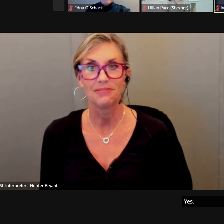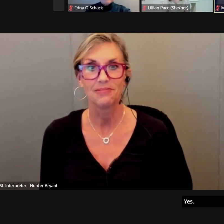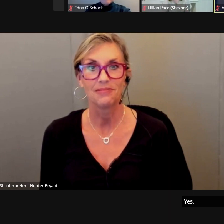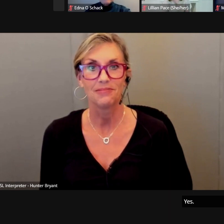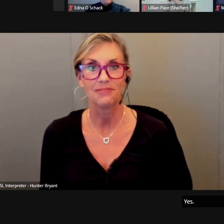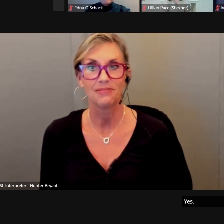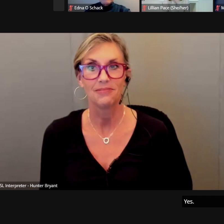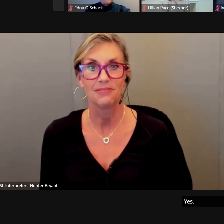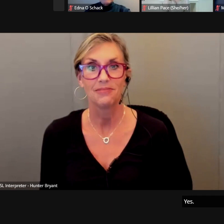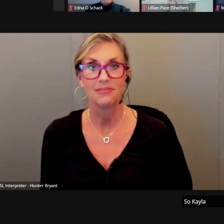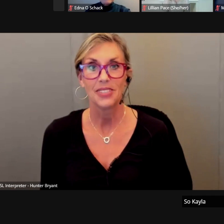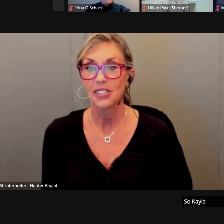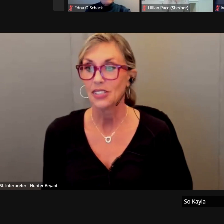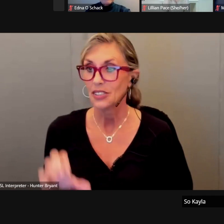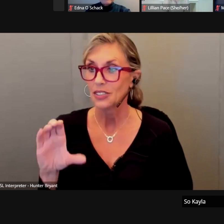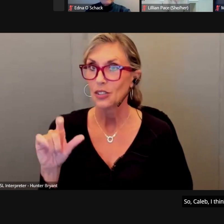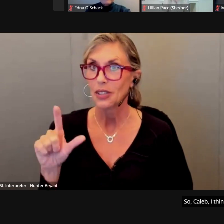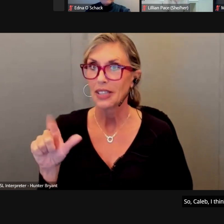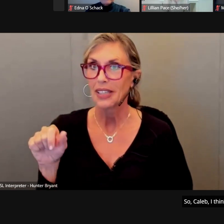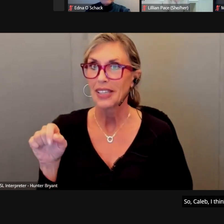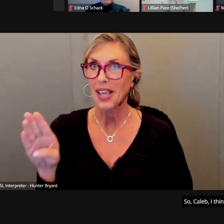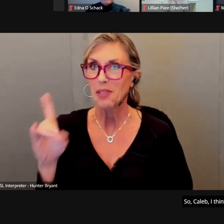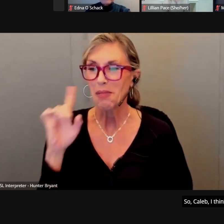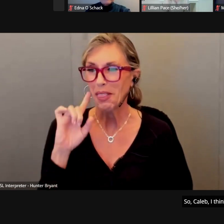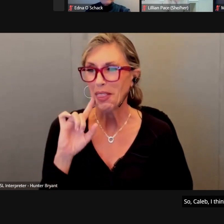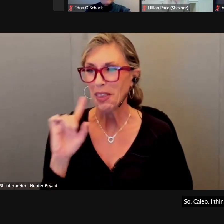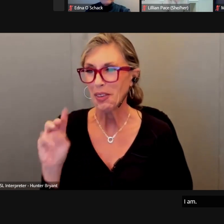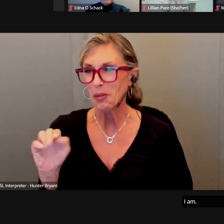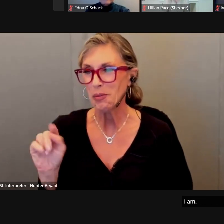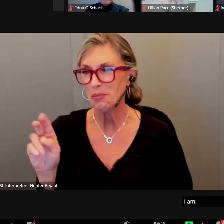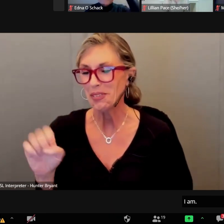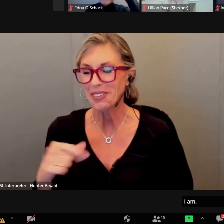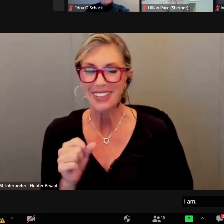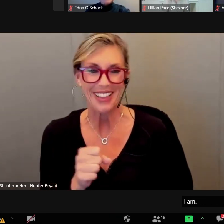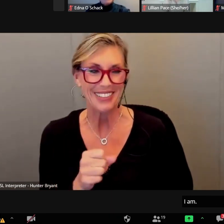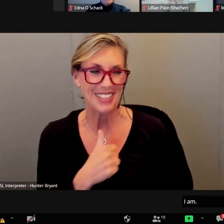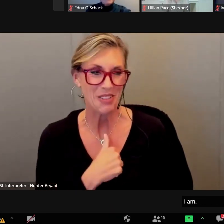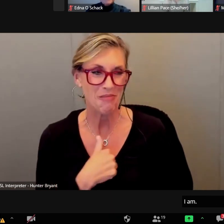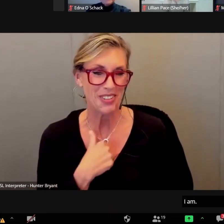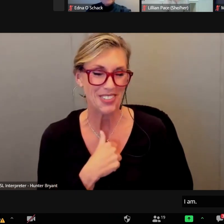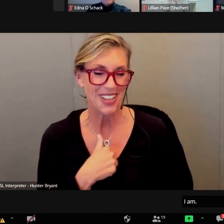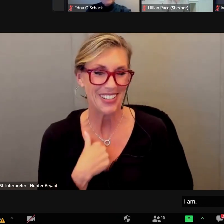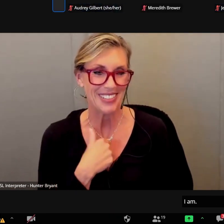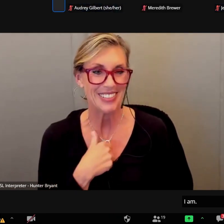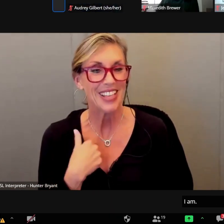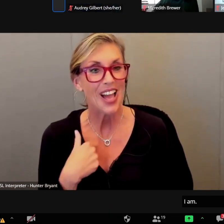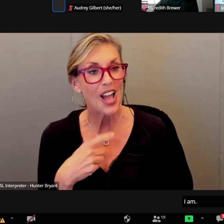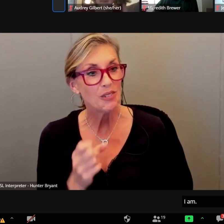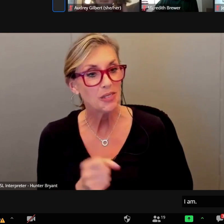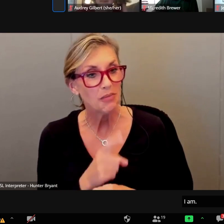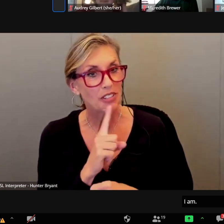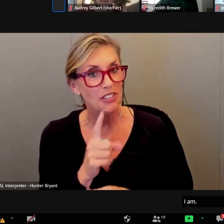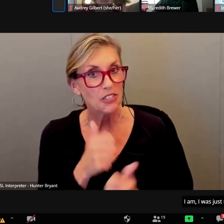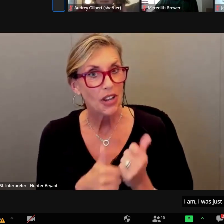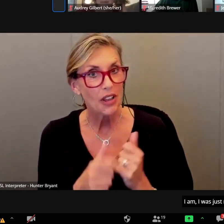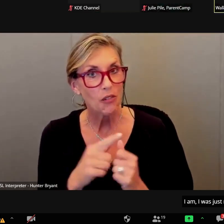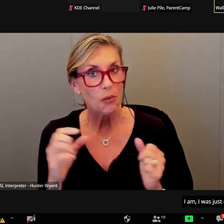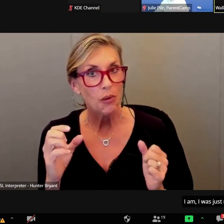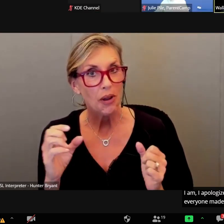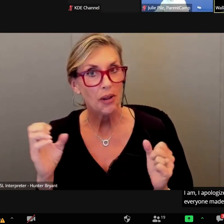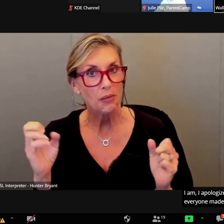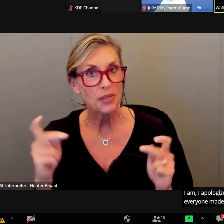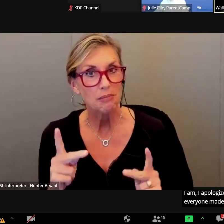So Caleb, I think you're actually muted. I There am you go. I There you go. apologize. I was just making sure that everyone made it back to our main room